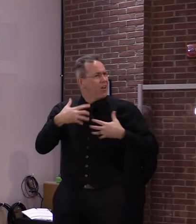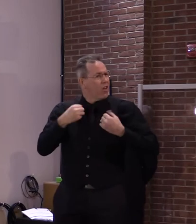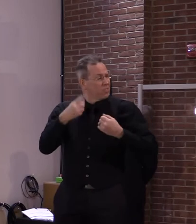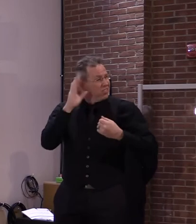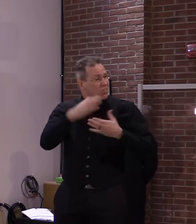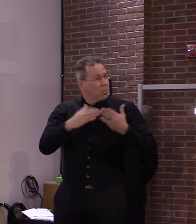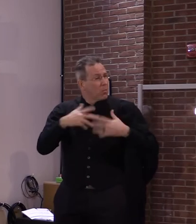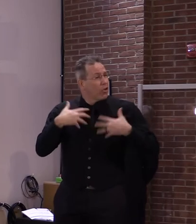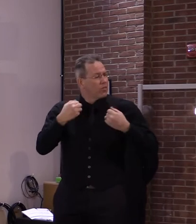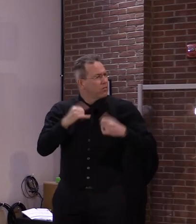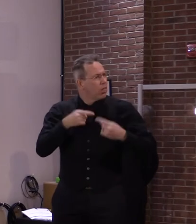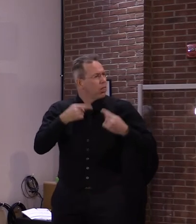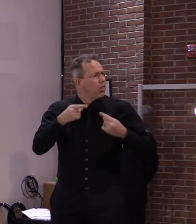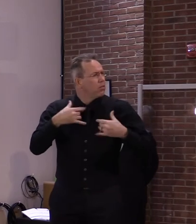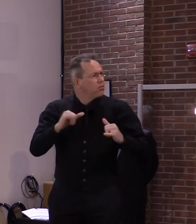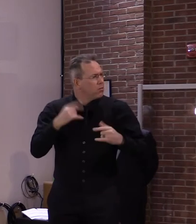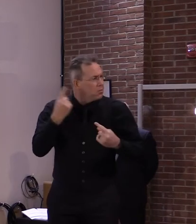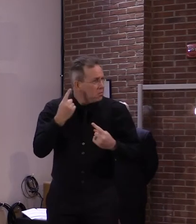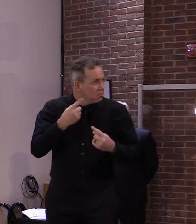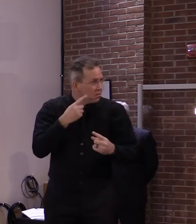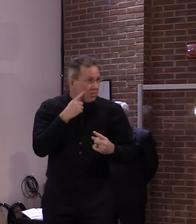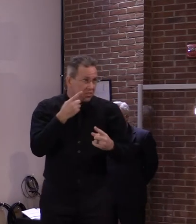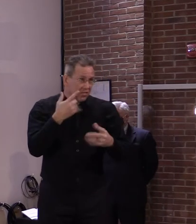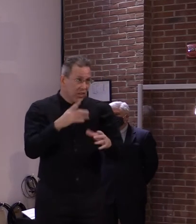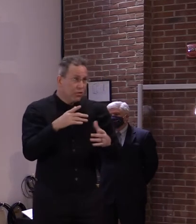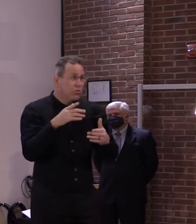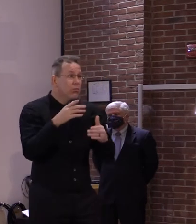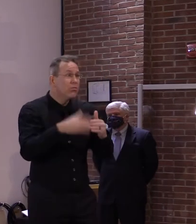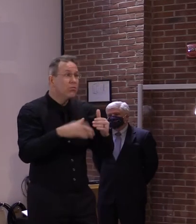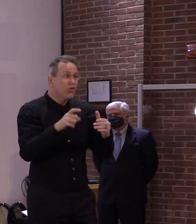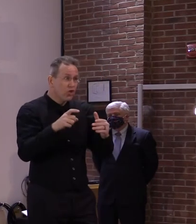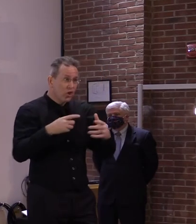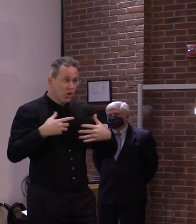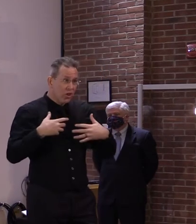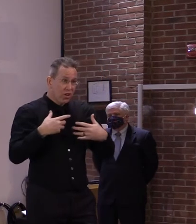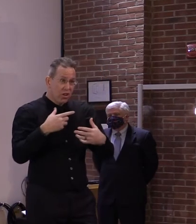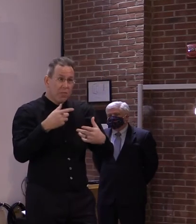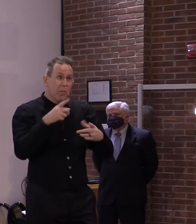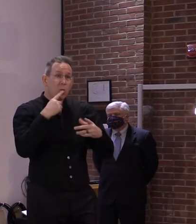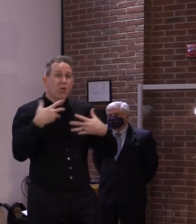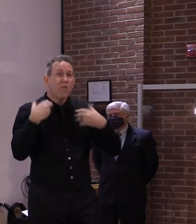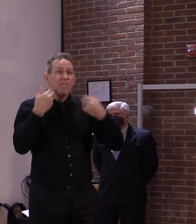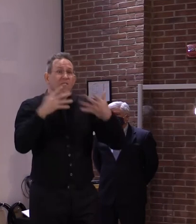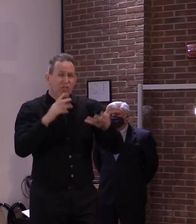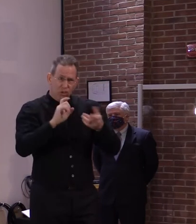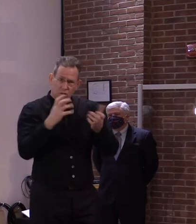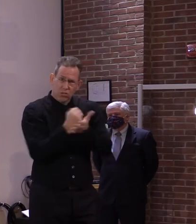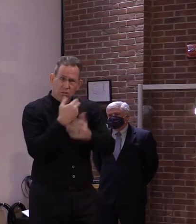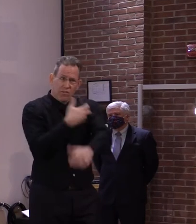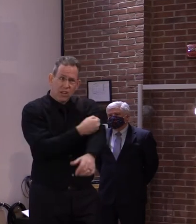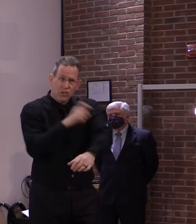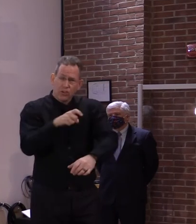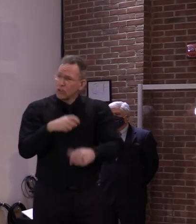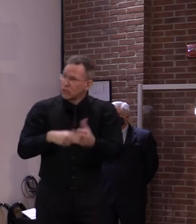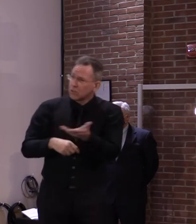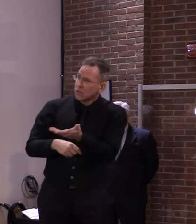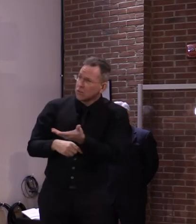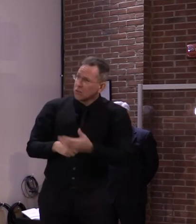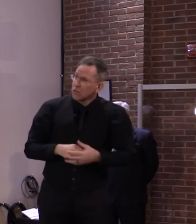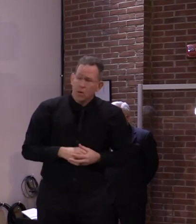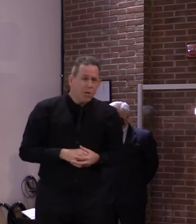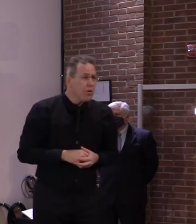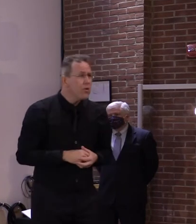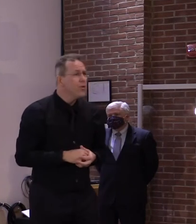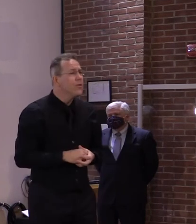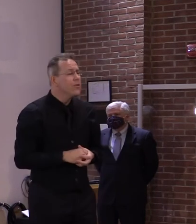yeah so there you know everything happens by coincidence and literally uh beginning of this week i re-engaged